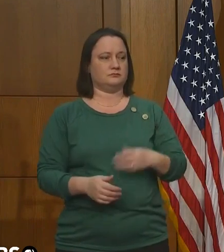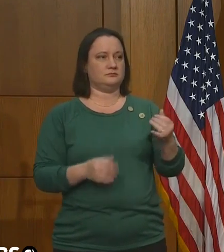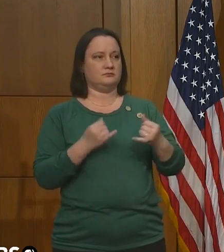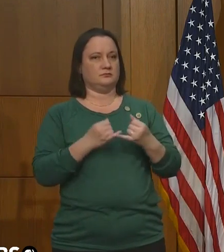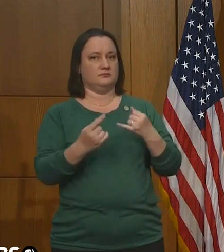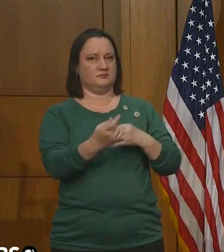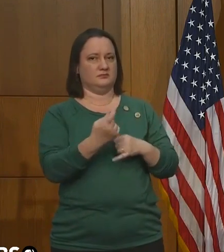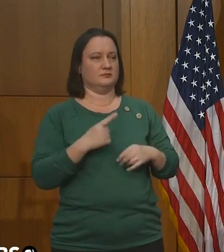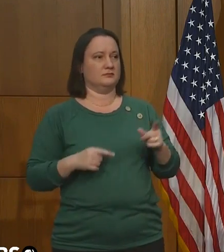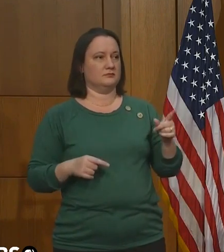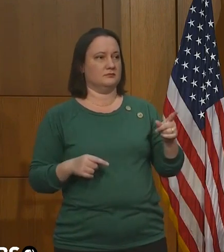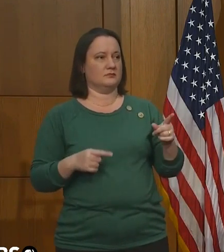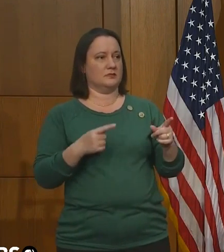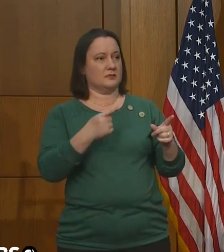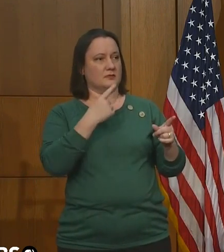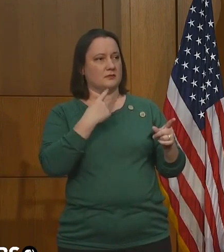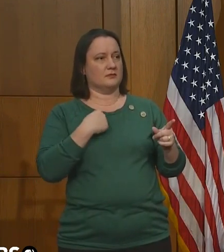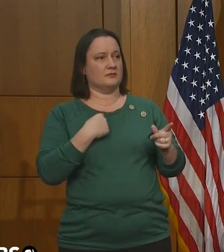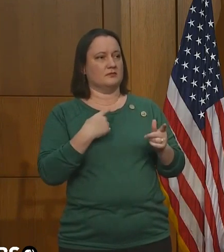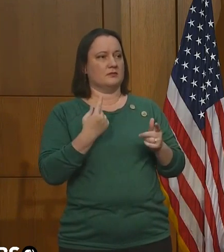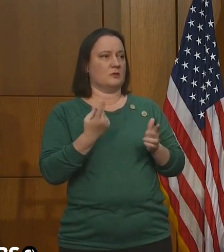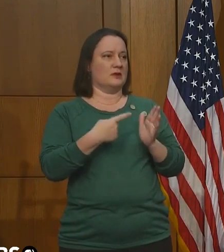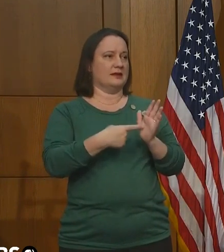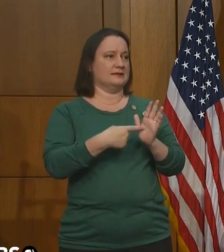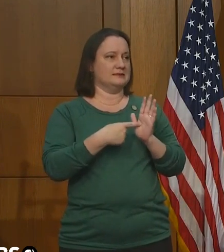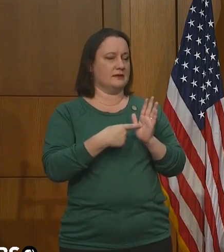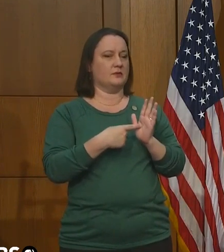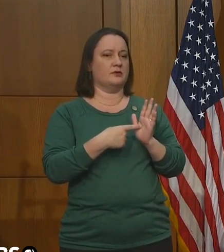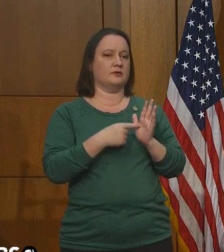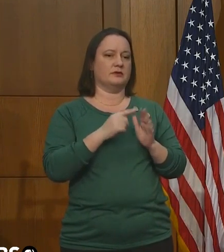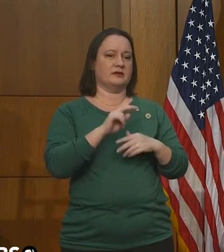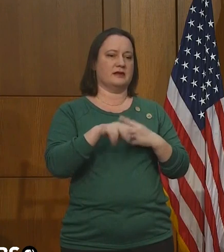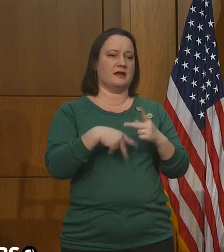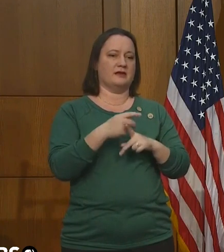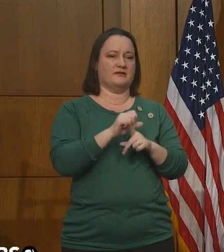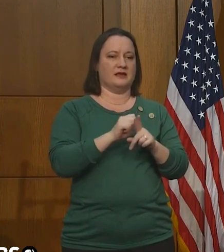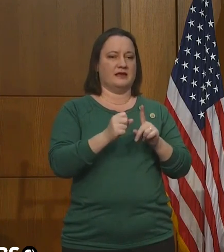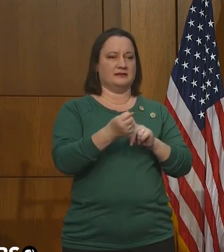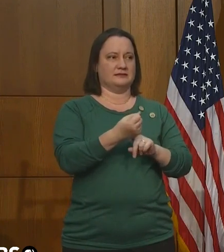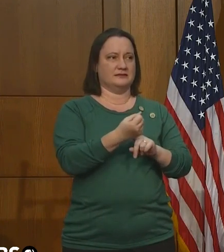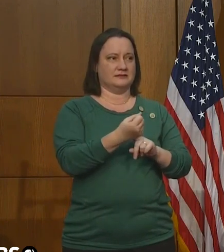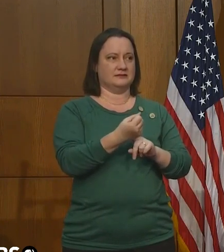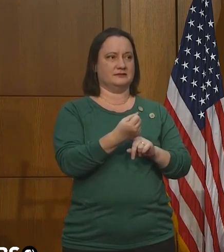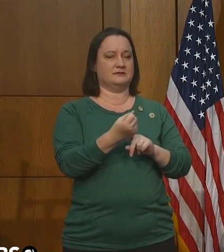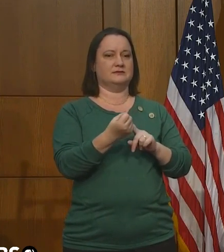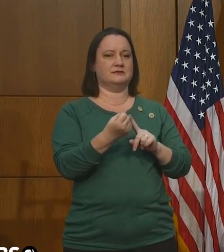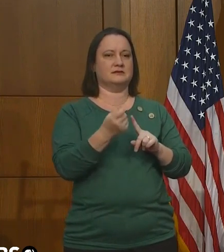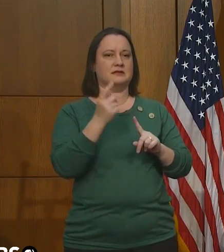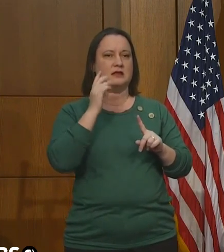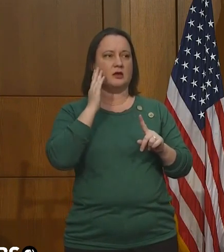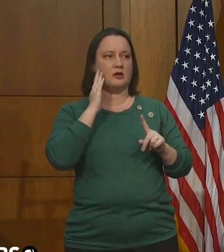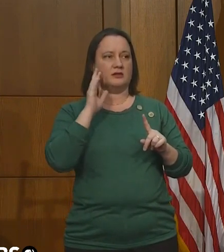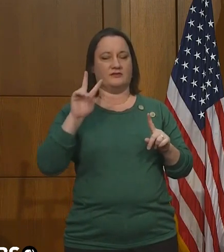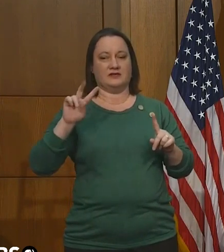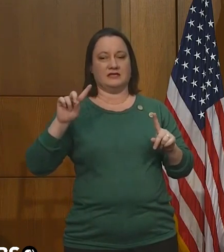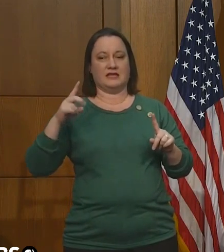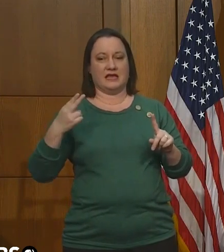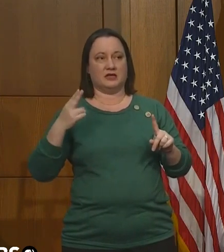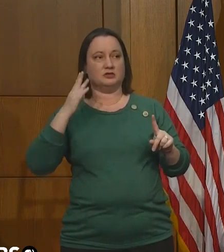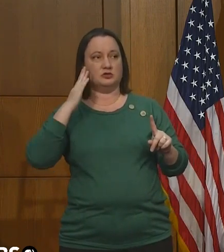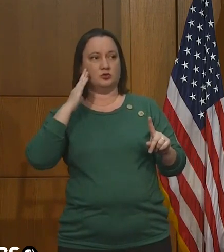Governor, can you give an example of the kind of cases that might attract the Department of Health's attention, these sort of egregious, repeated? Is this someone like traveling